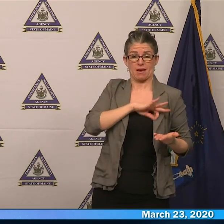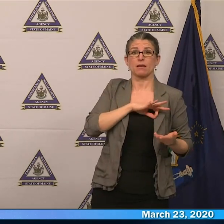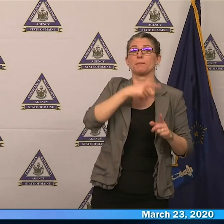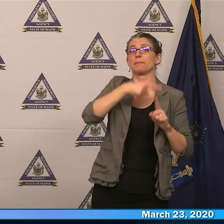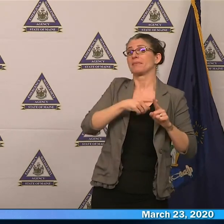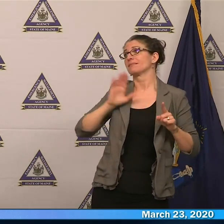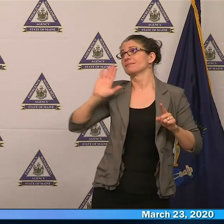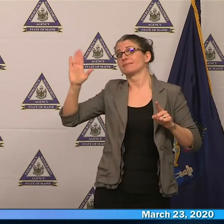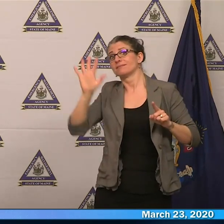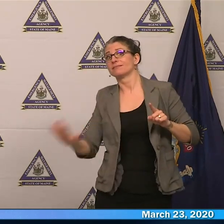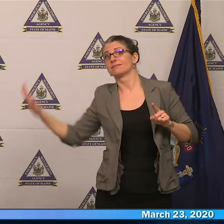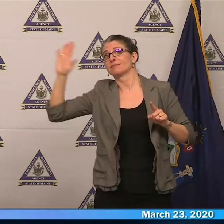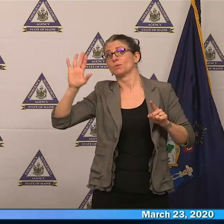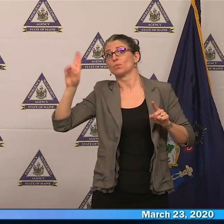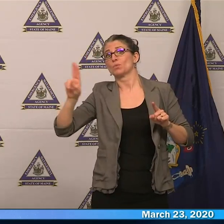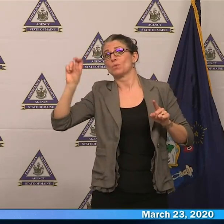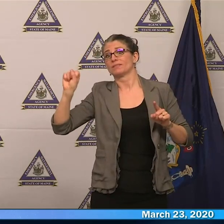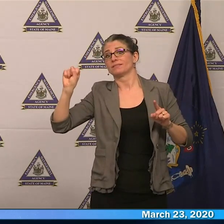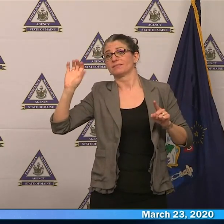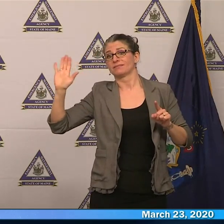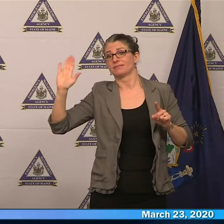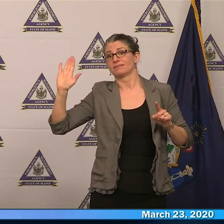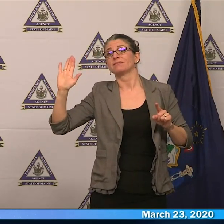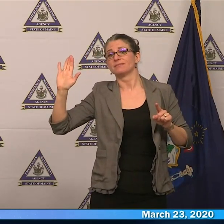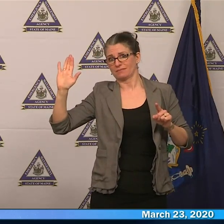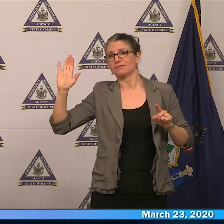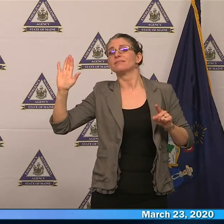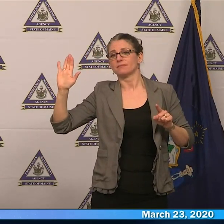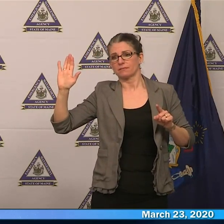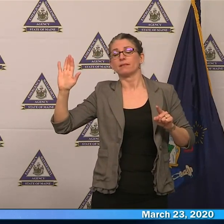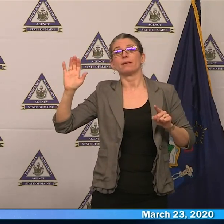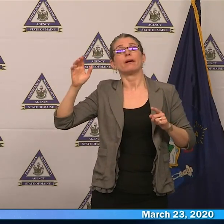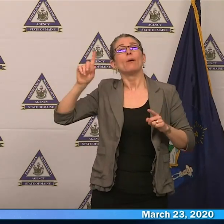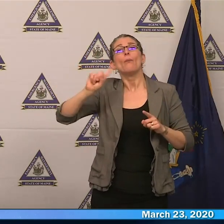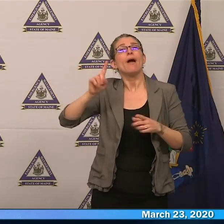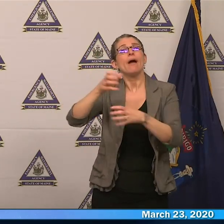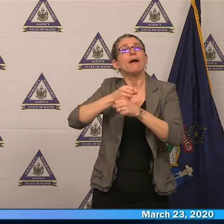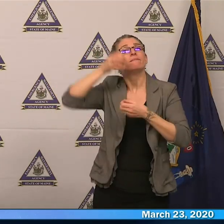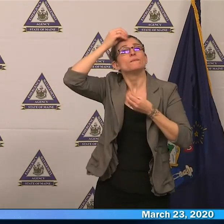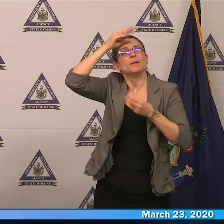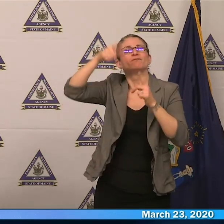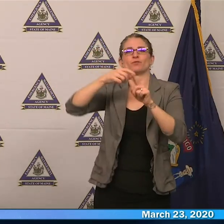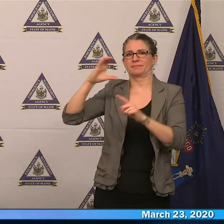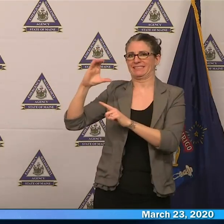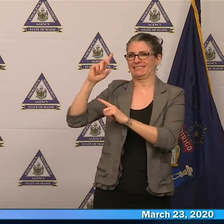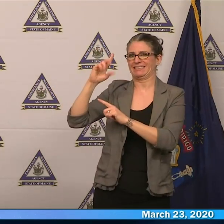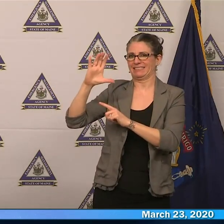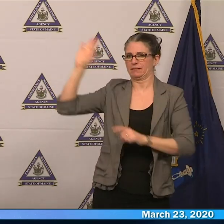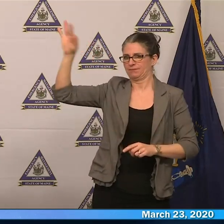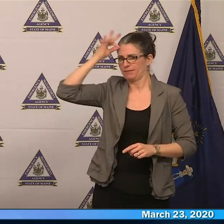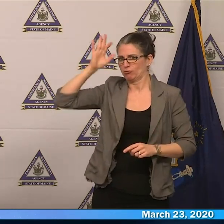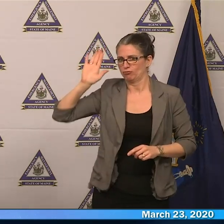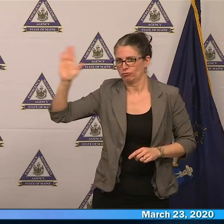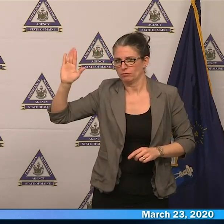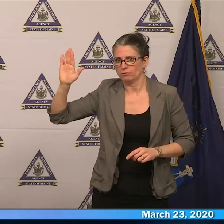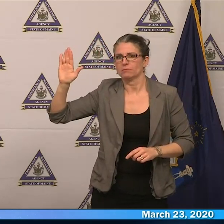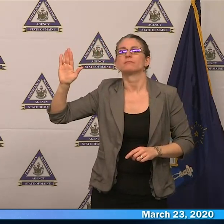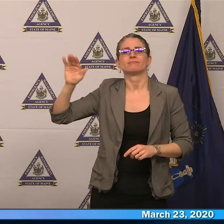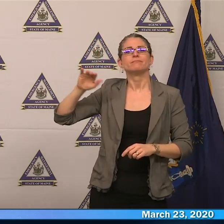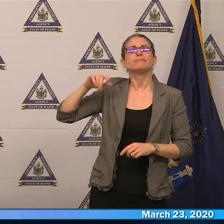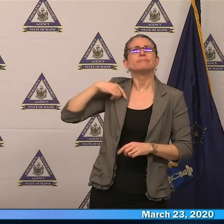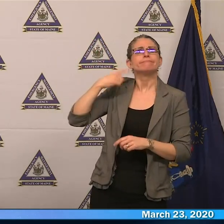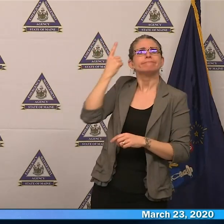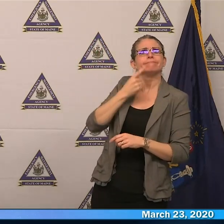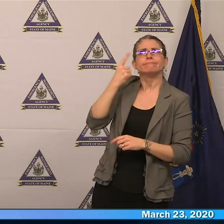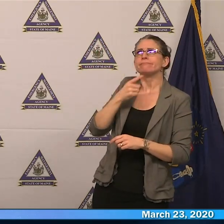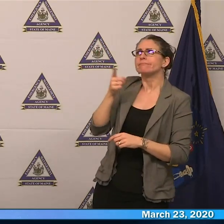the recommendations from the US CDC to focus our testing on the highest risk groups in the state